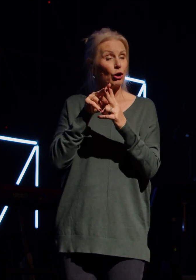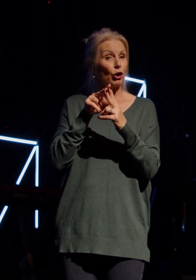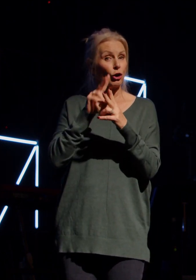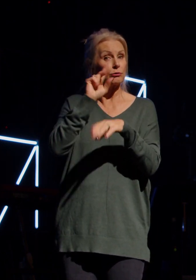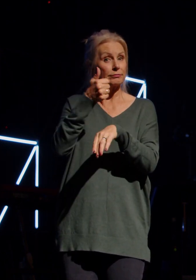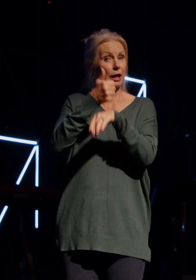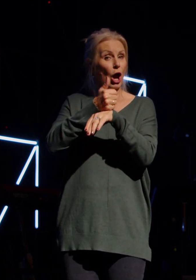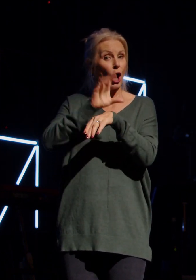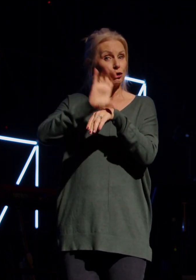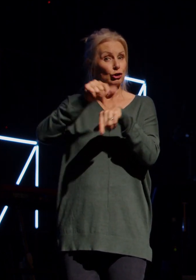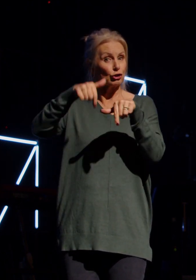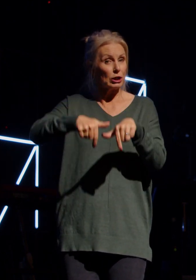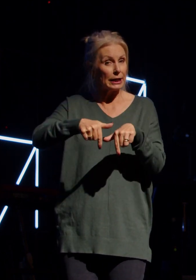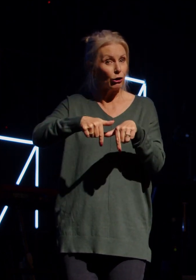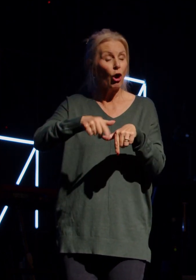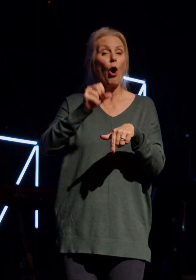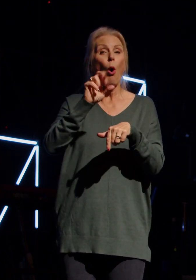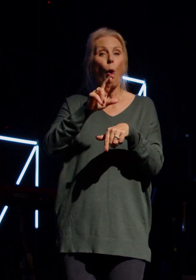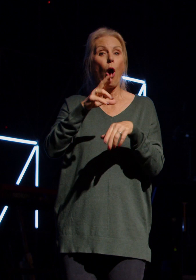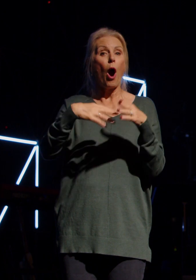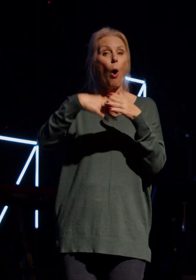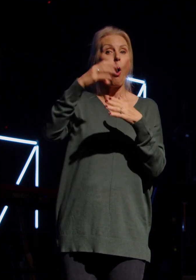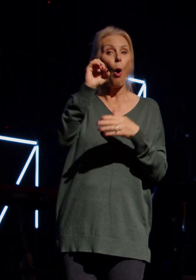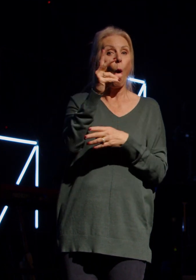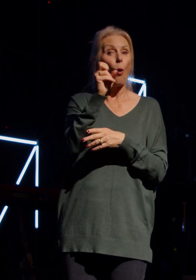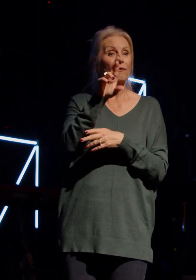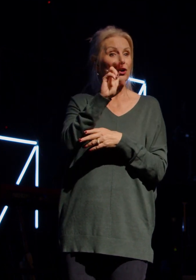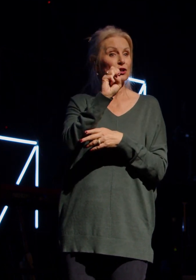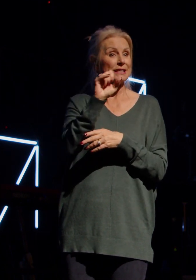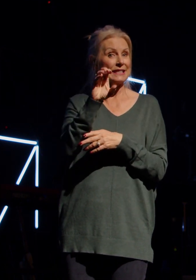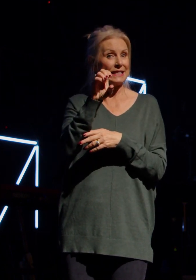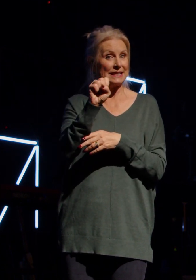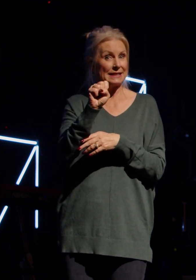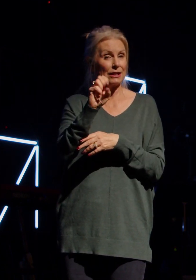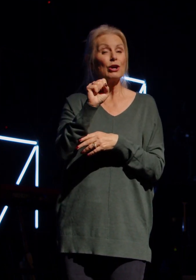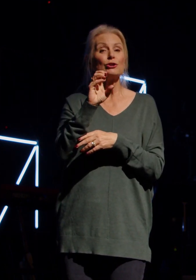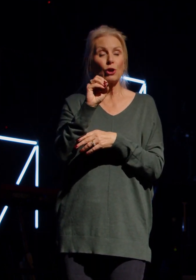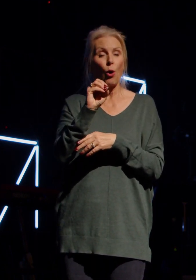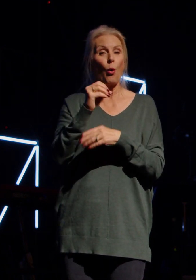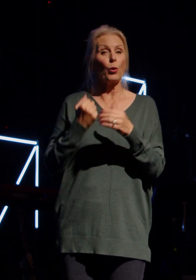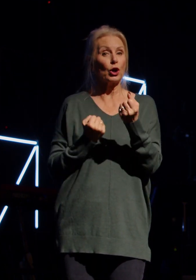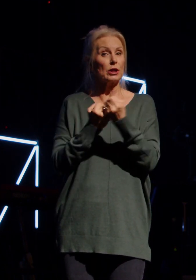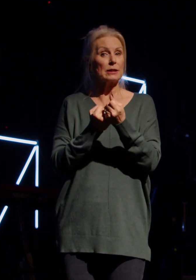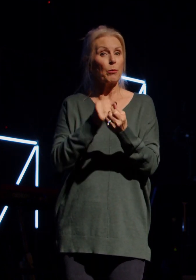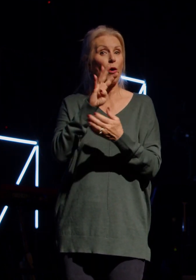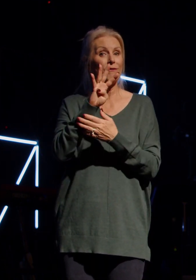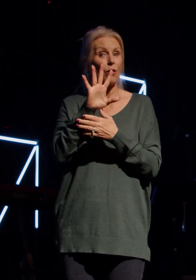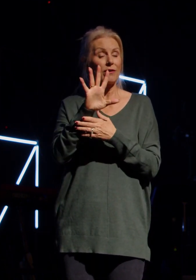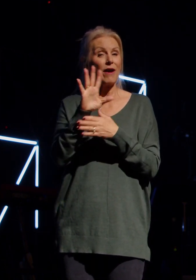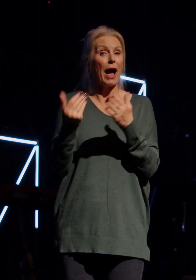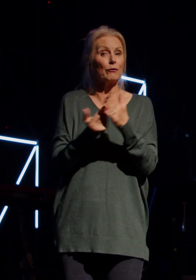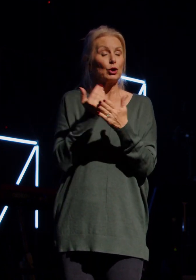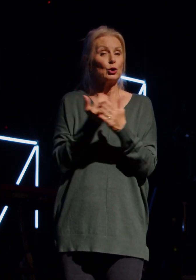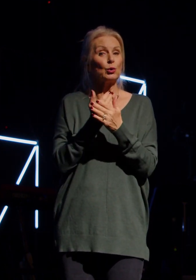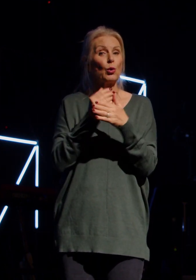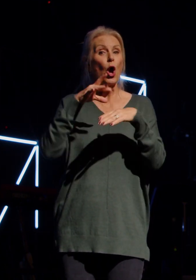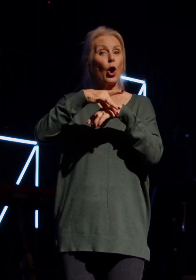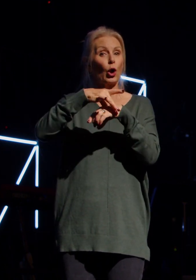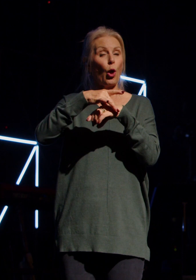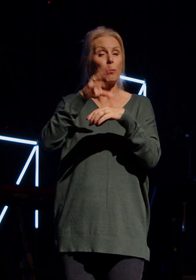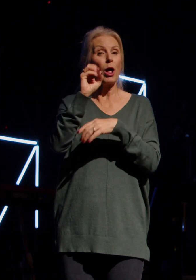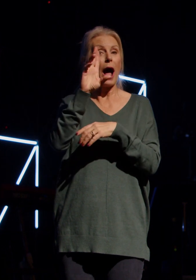revitalize the church that's struggling with the Christian Missionary Alliance, Southern Baptist. We're going to partner in supporting five new global outreach